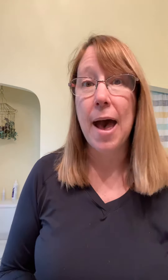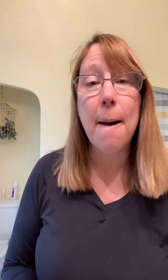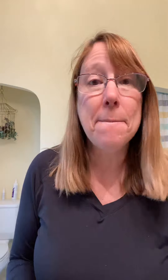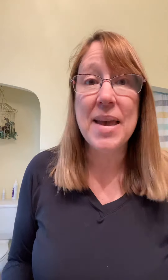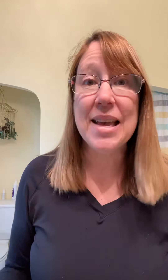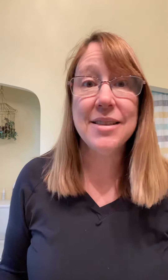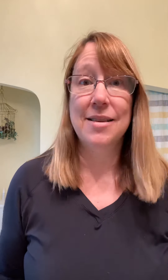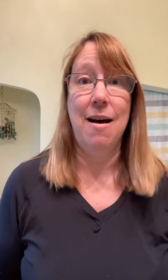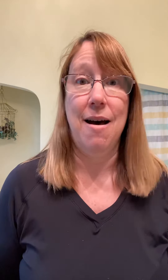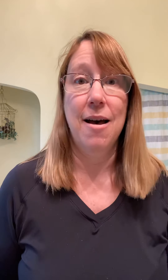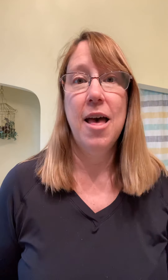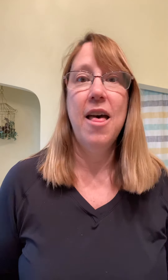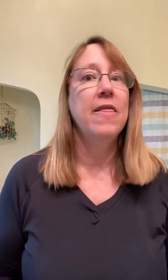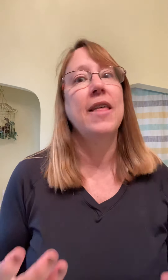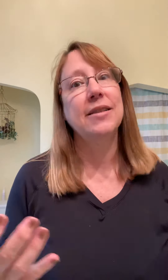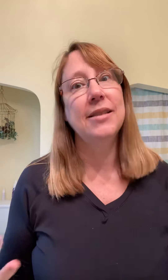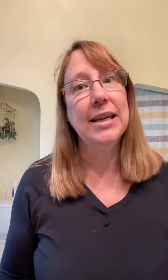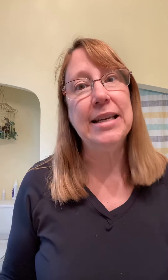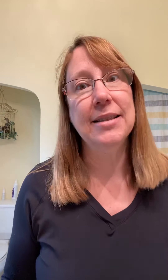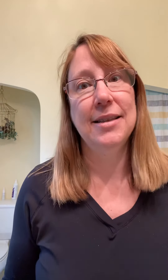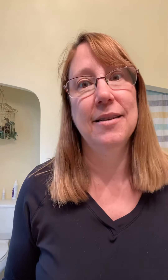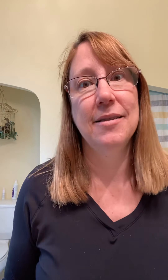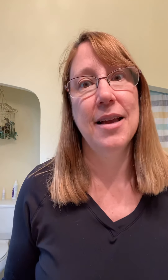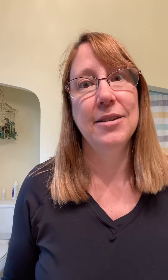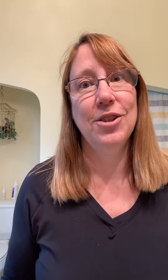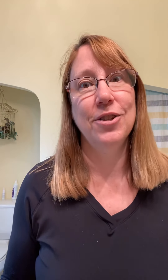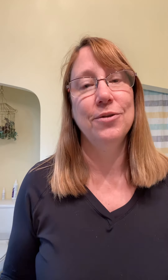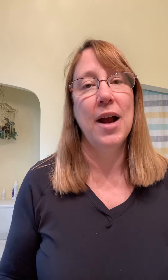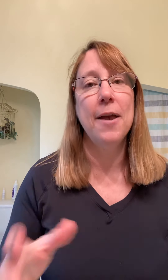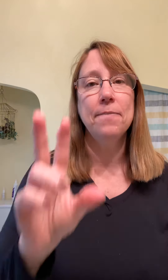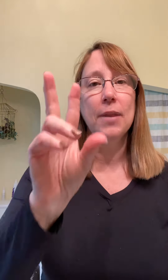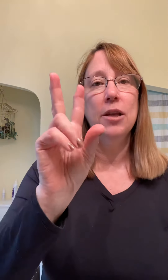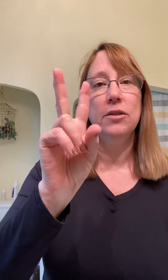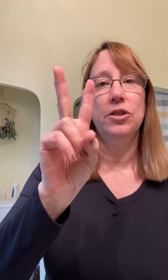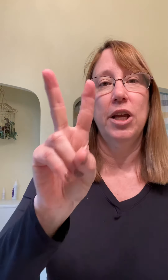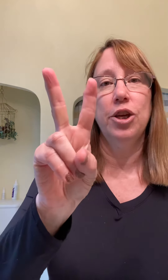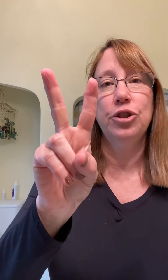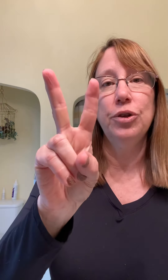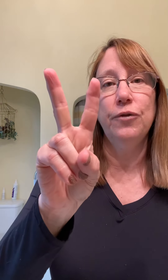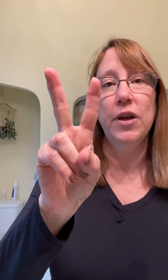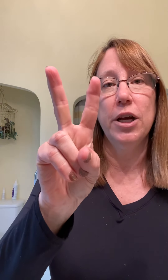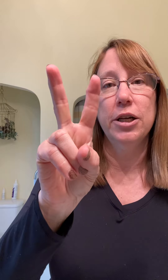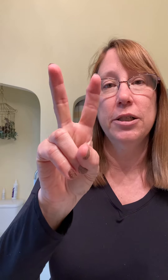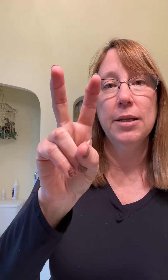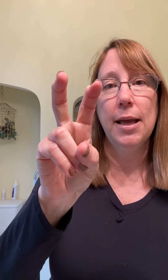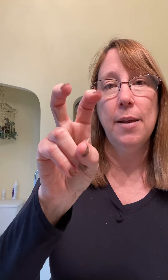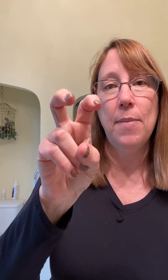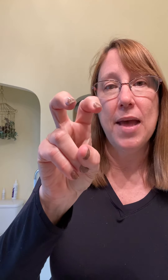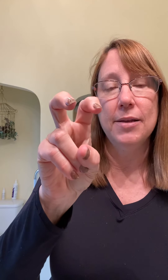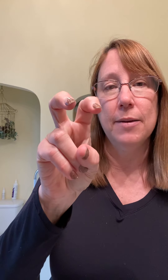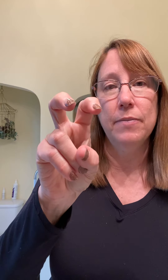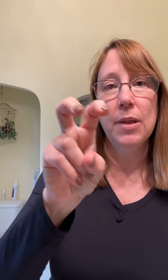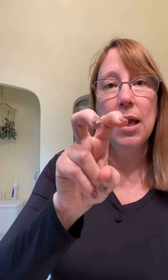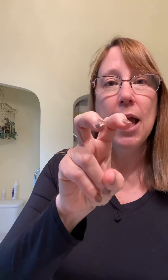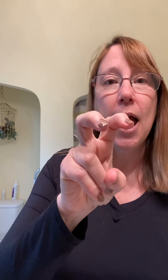about pizza? That's the easiest thing to do, right? So take your two fingers and bend them